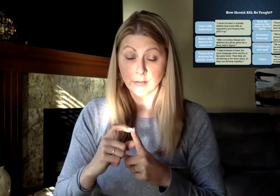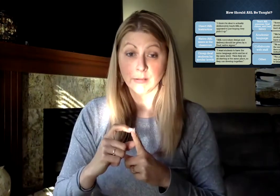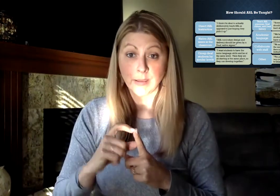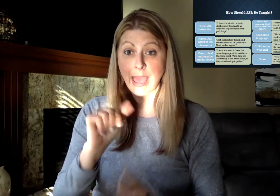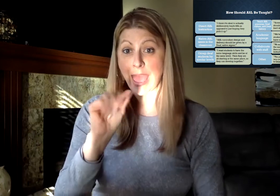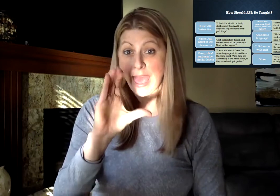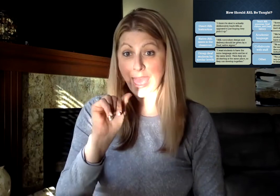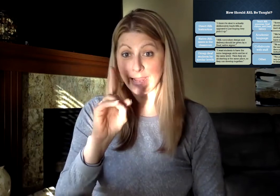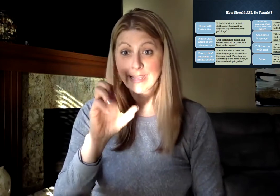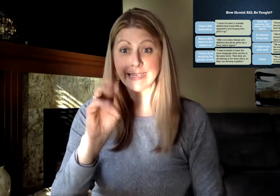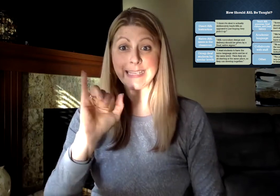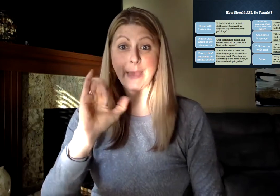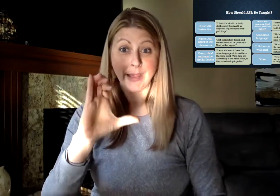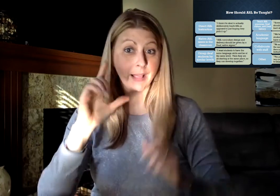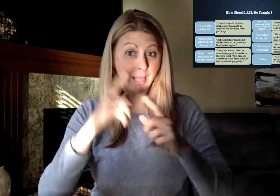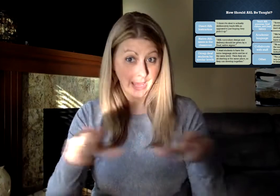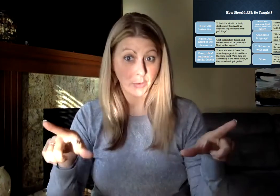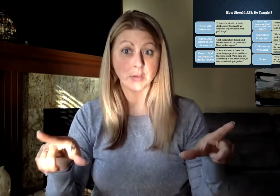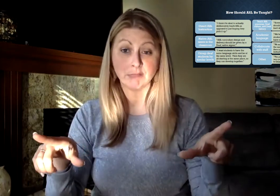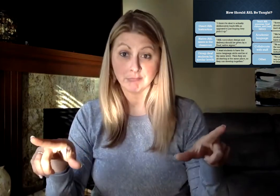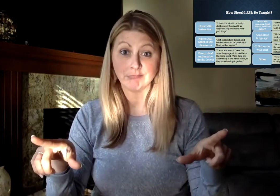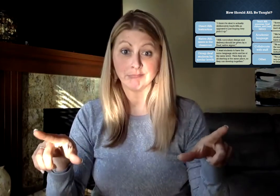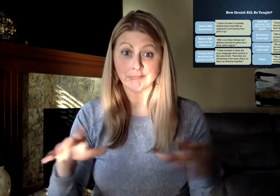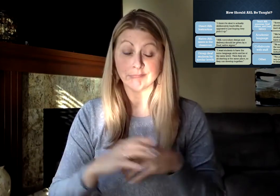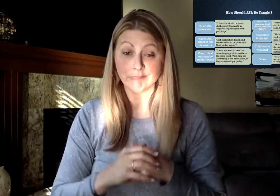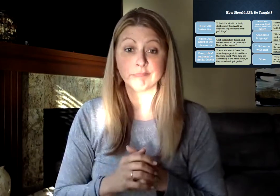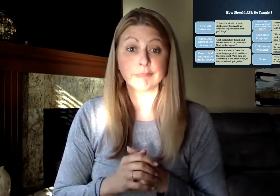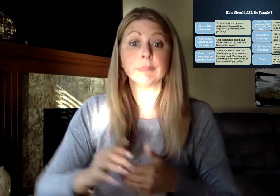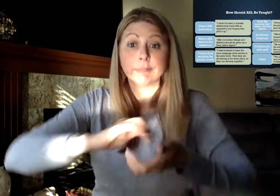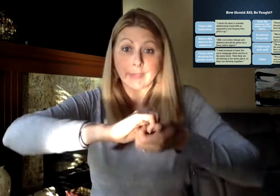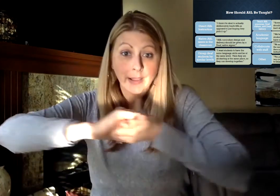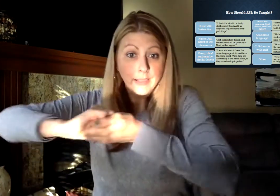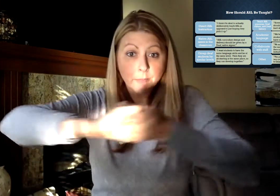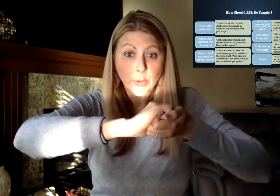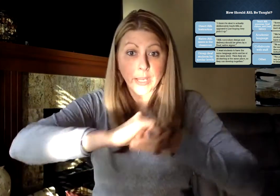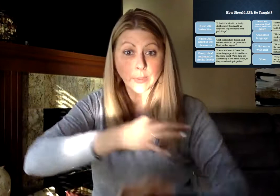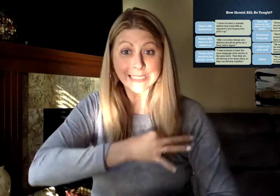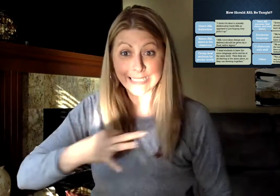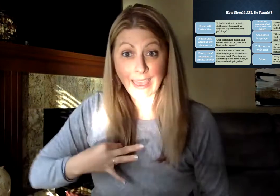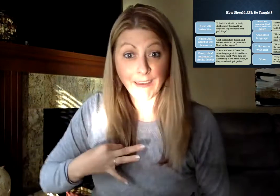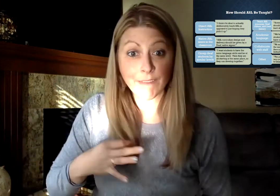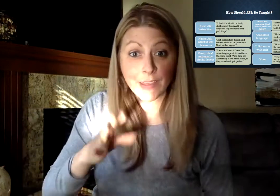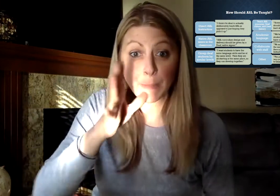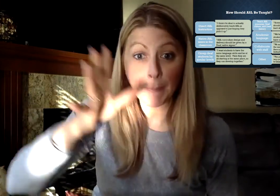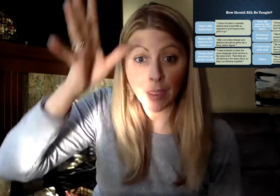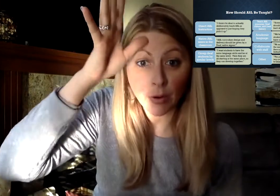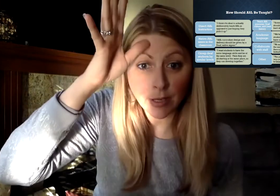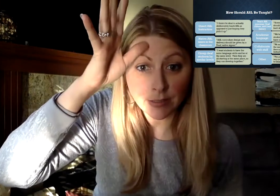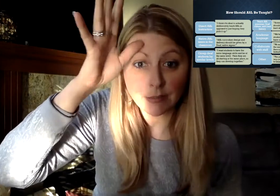Teaching advanced vocabulary words, academic language, and partnering with staff